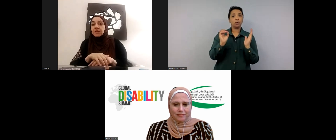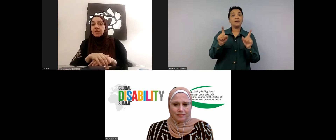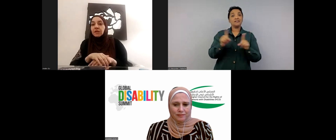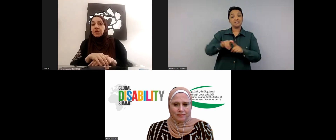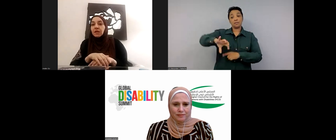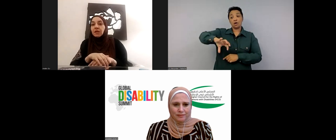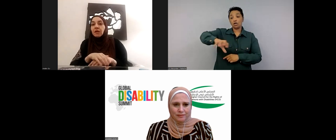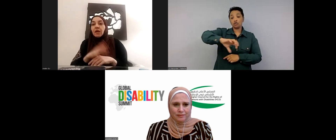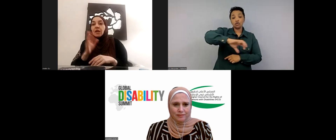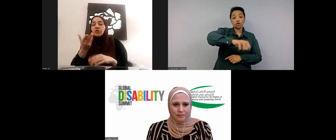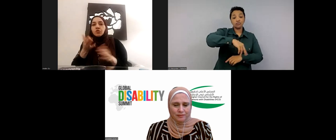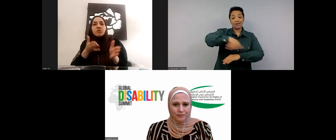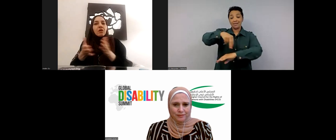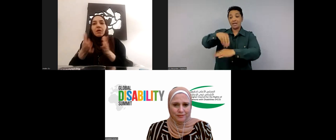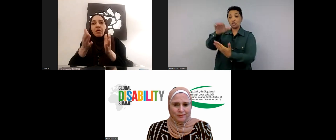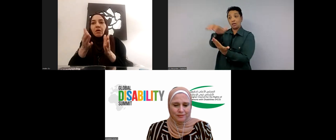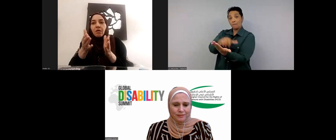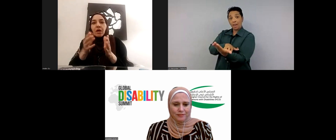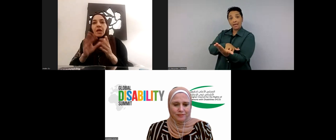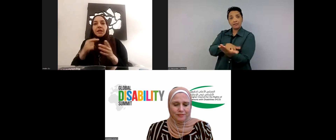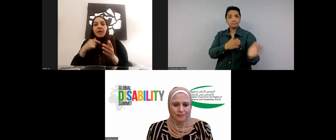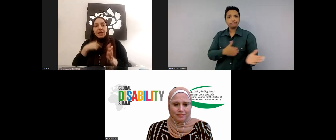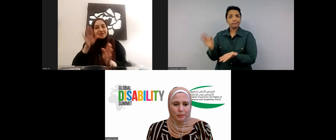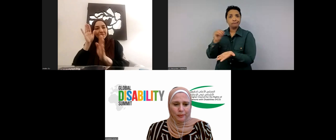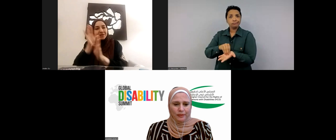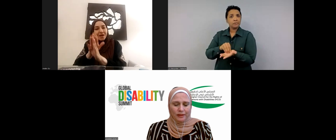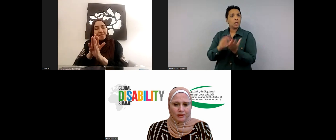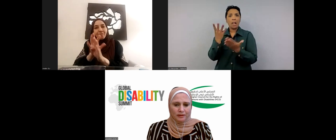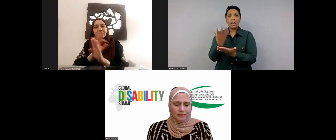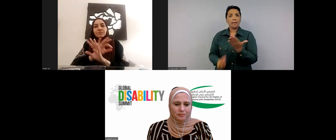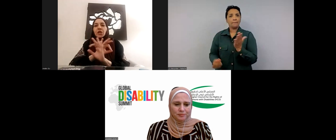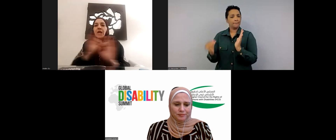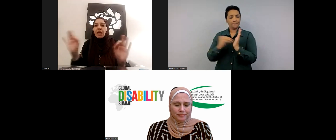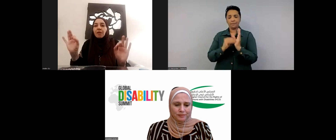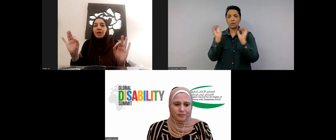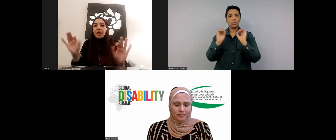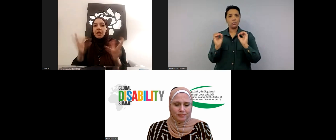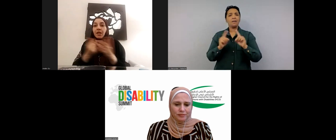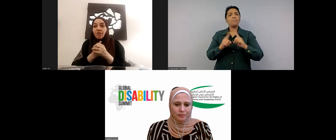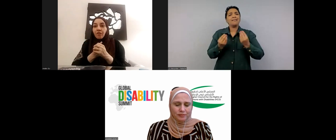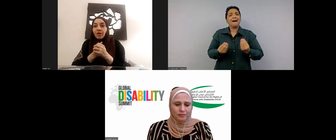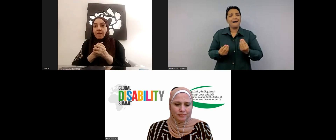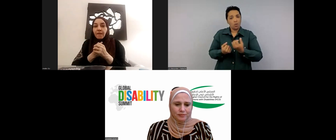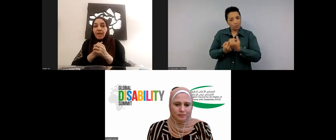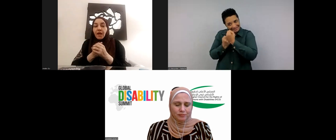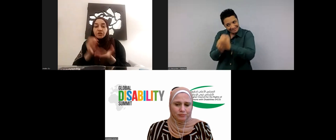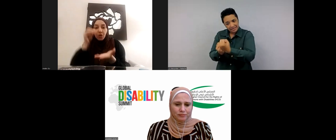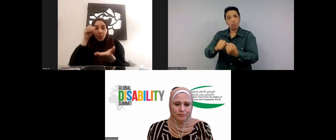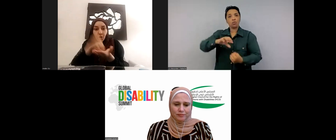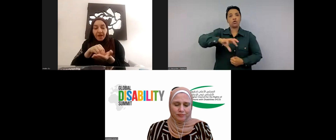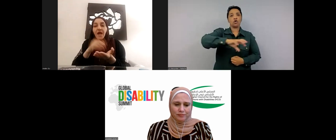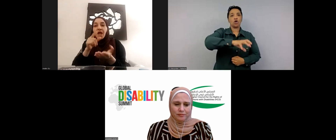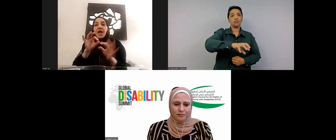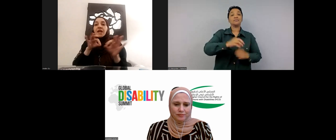what are the mechanisms that should be in place in order to assist the countries in order to integrate and to